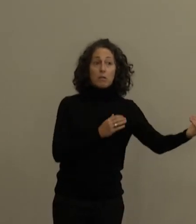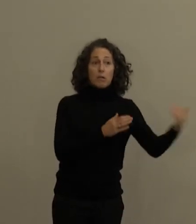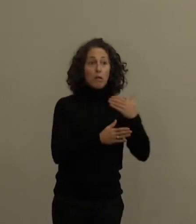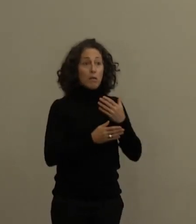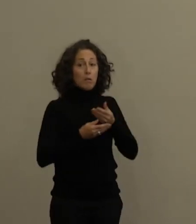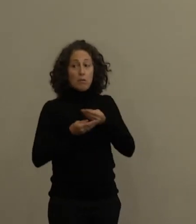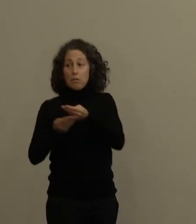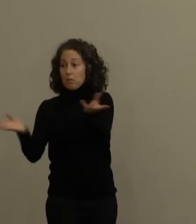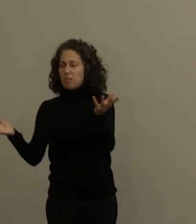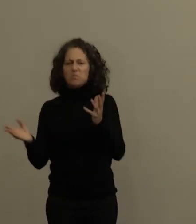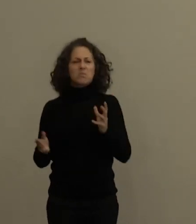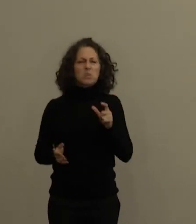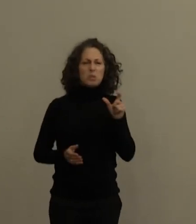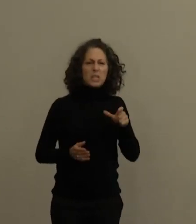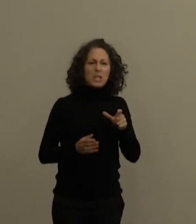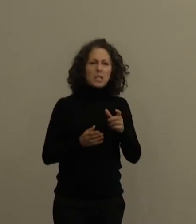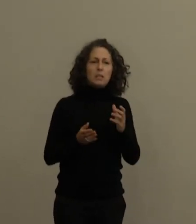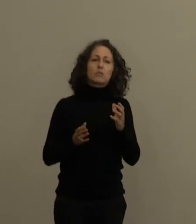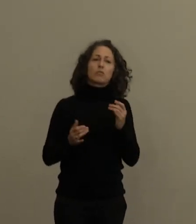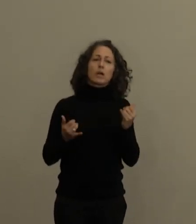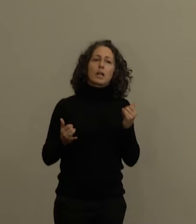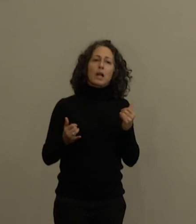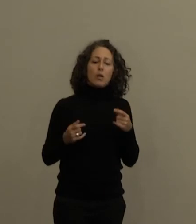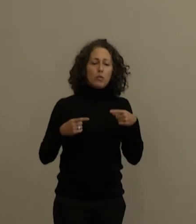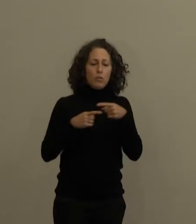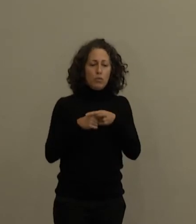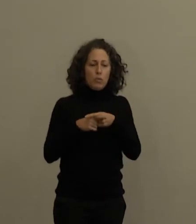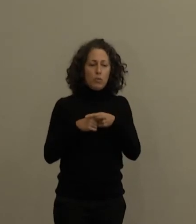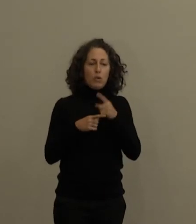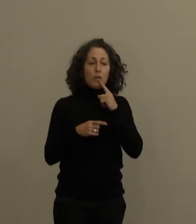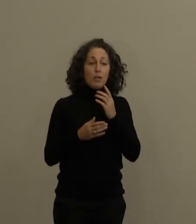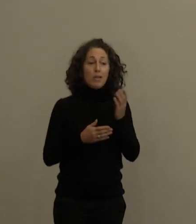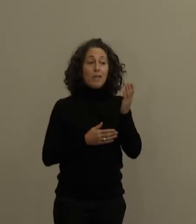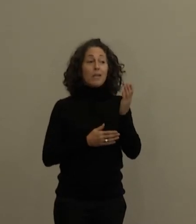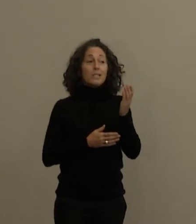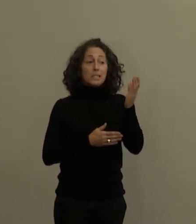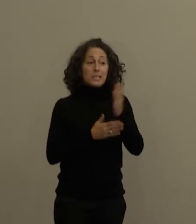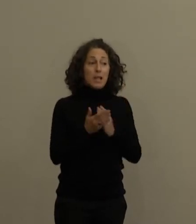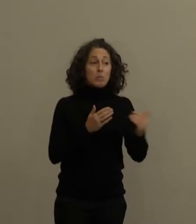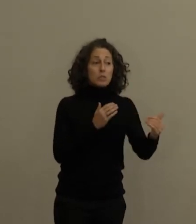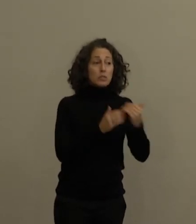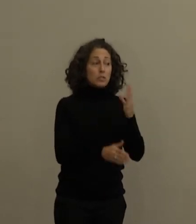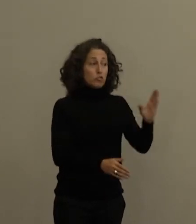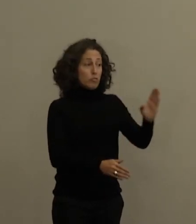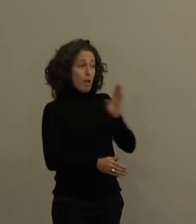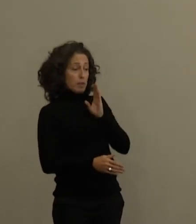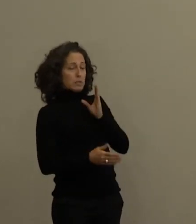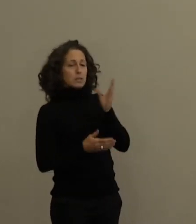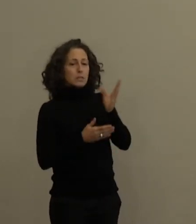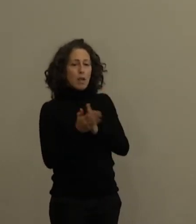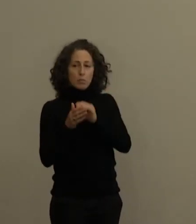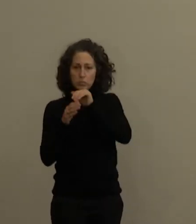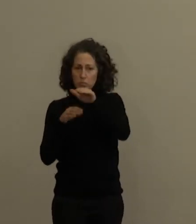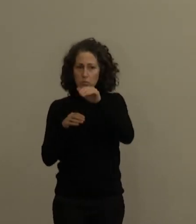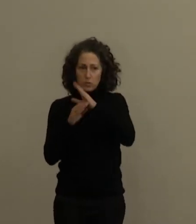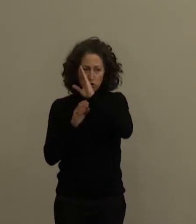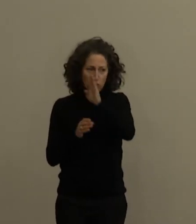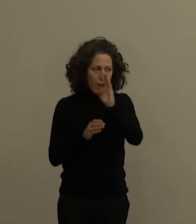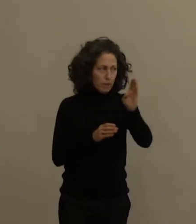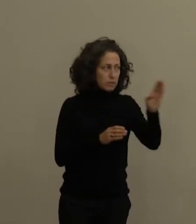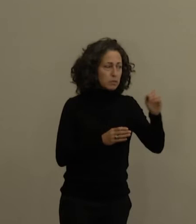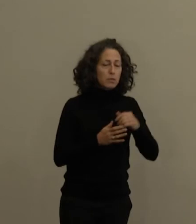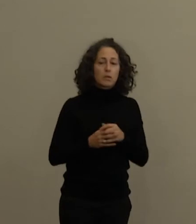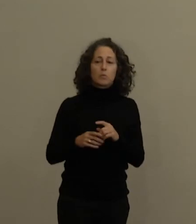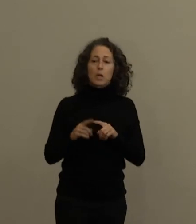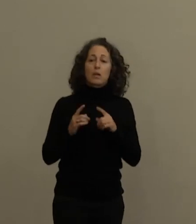we're sort of at a hybrid model at the moment, but we imagine that things are not going to be coming out fragmented, that things, at least this first initial